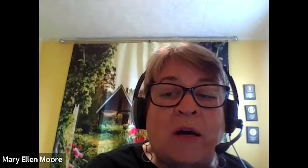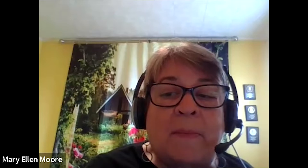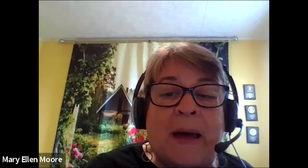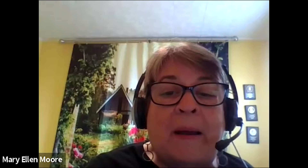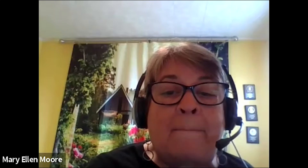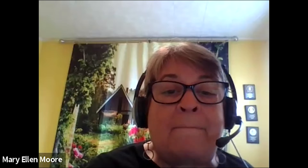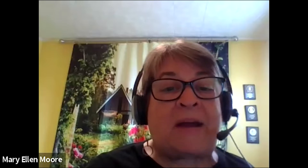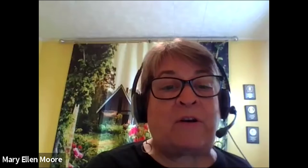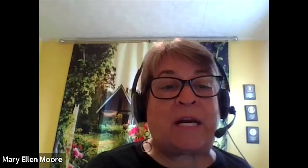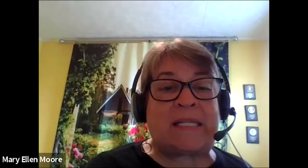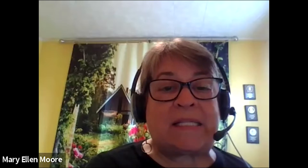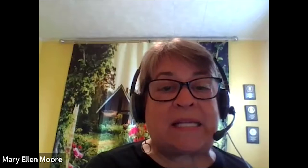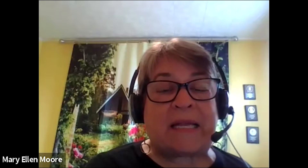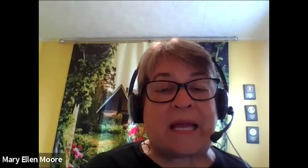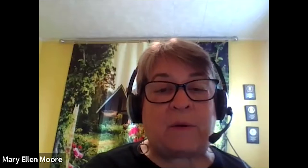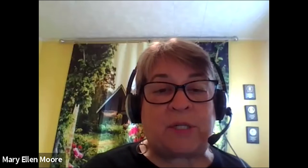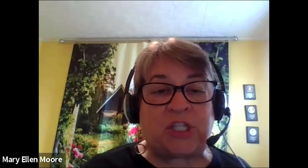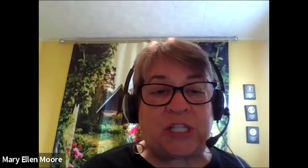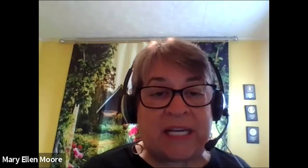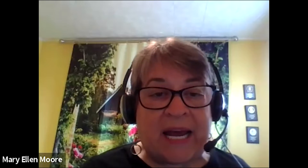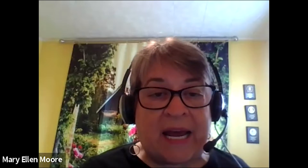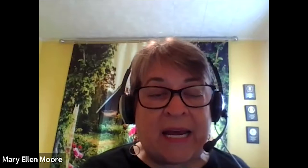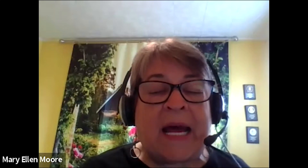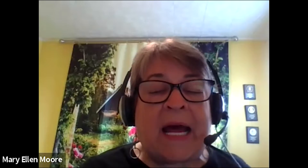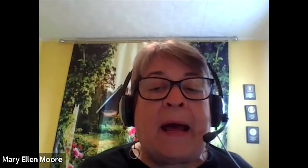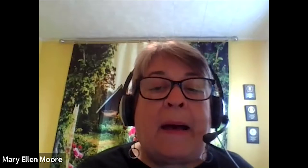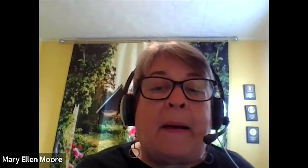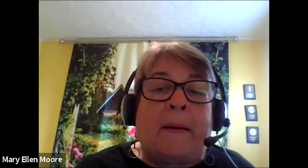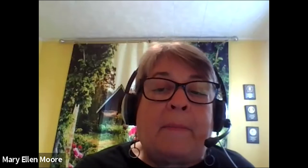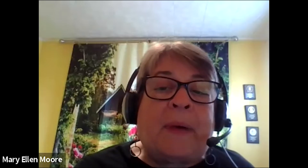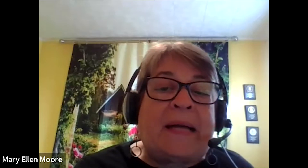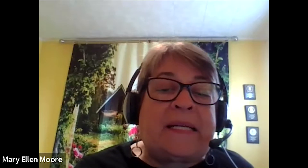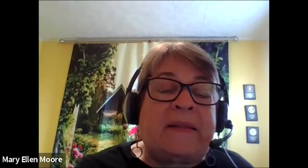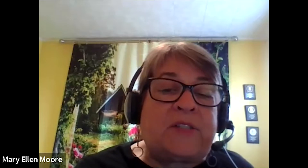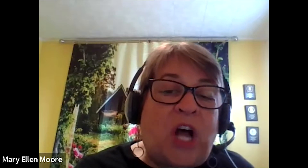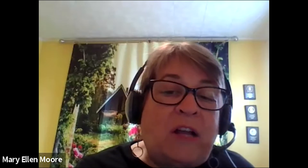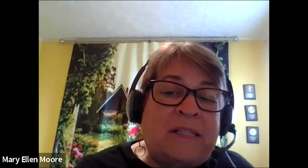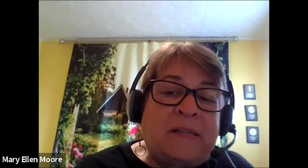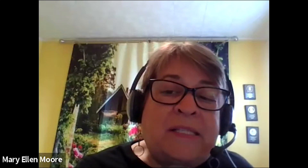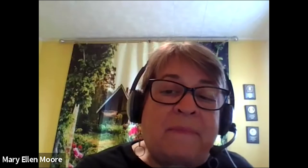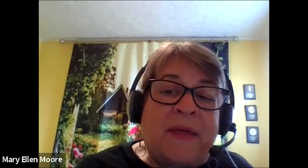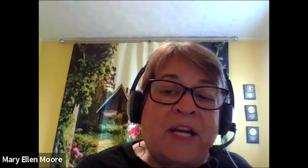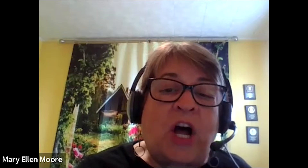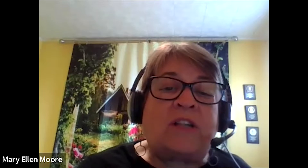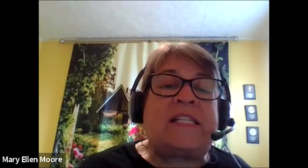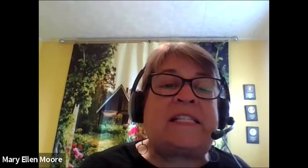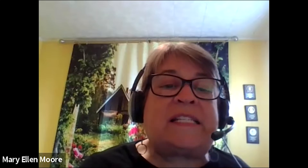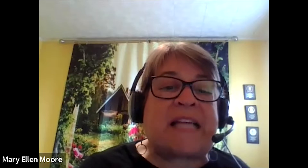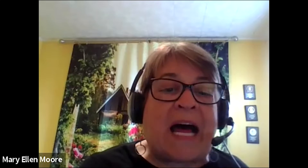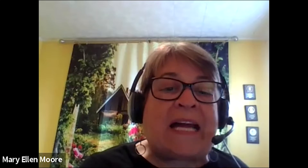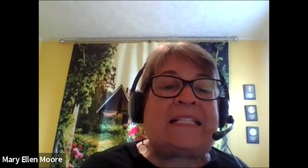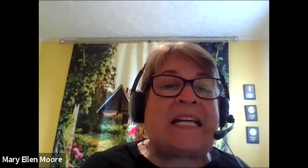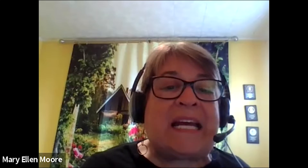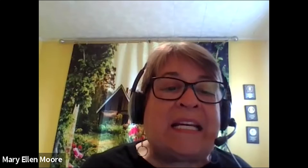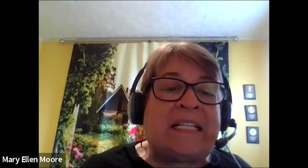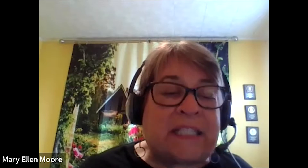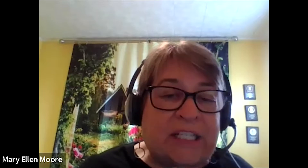about American Sign Language today. But there's also something called signed